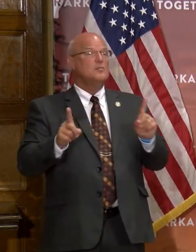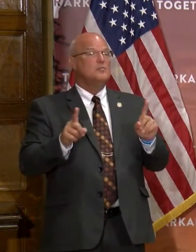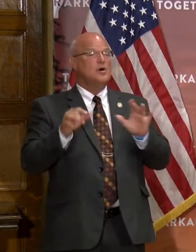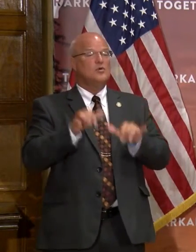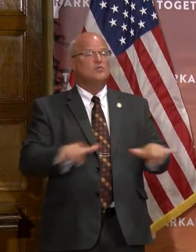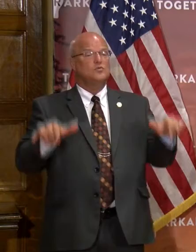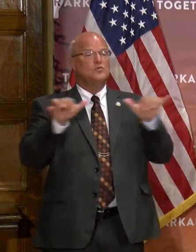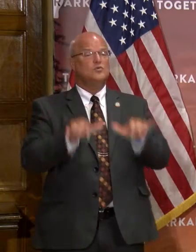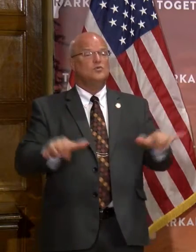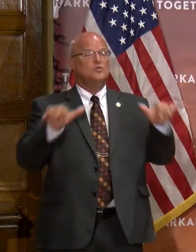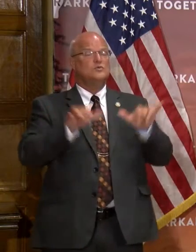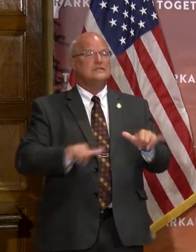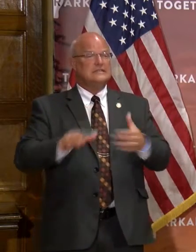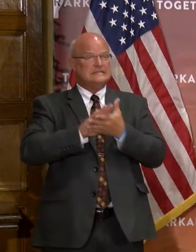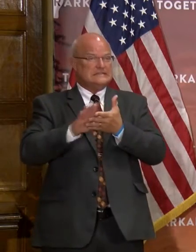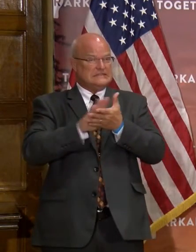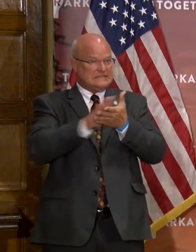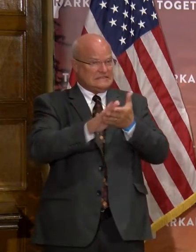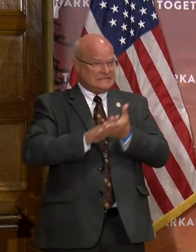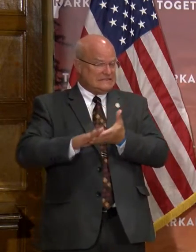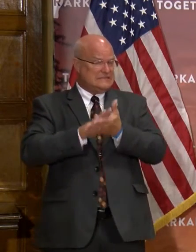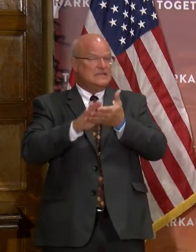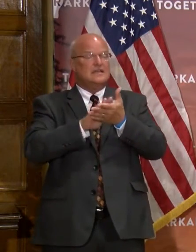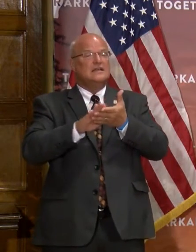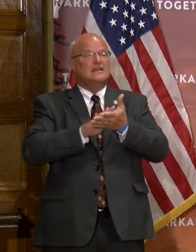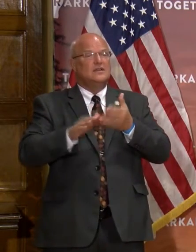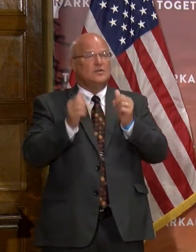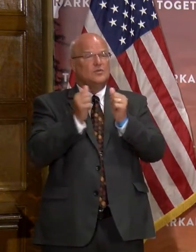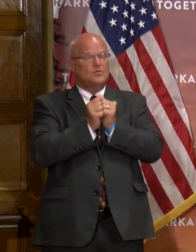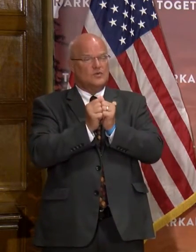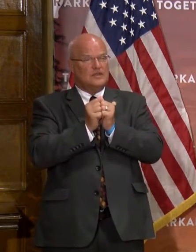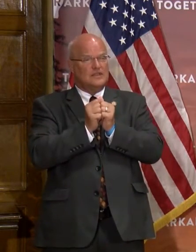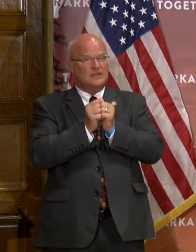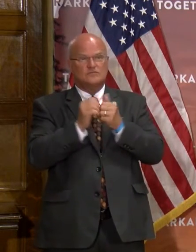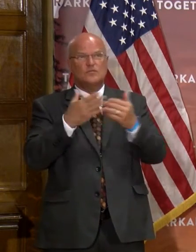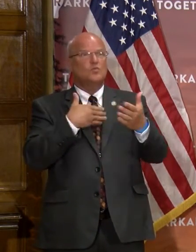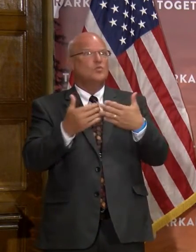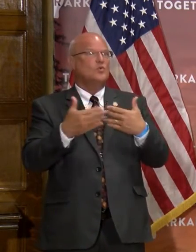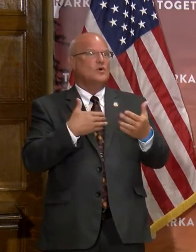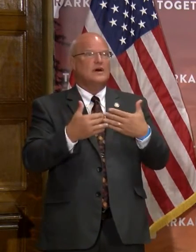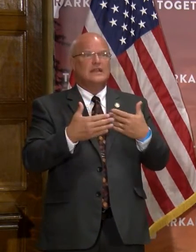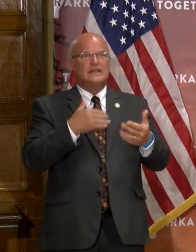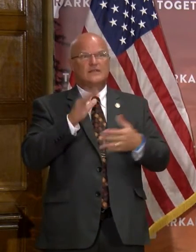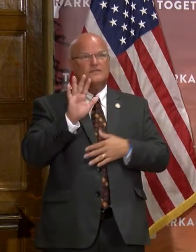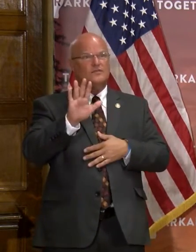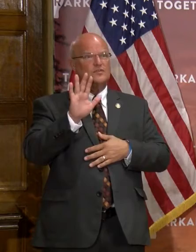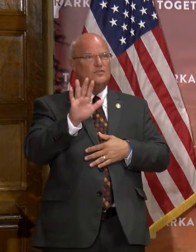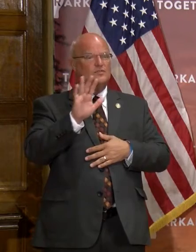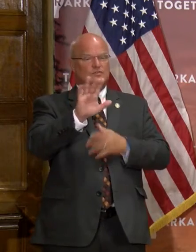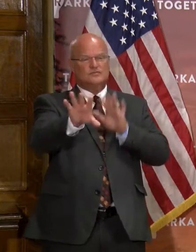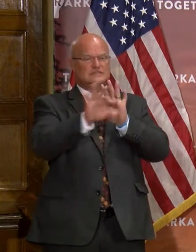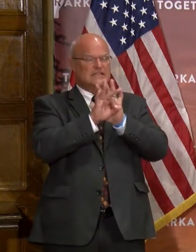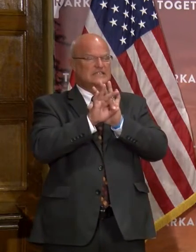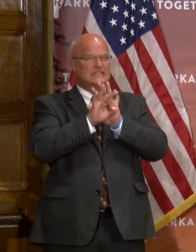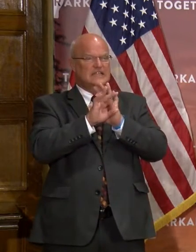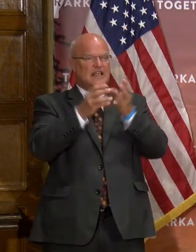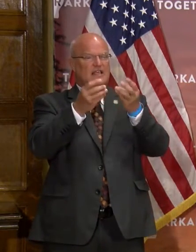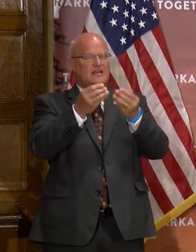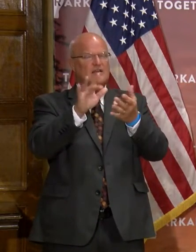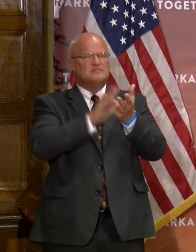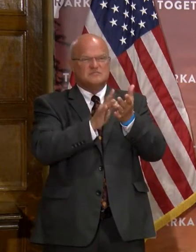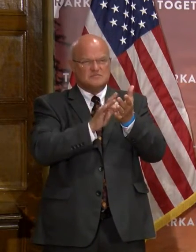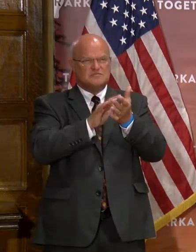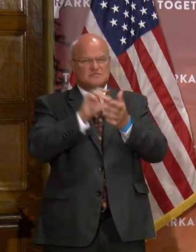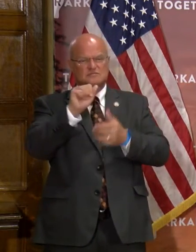routine sanitation, that is wiping a surface down with whatever your designated solution is,